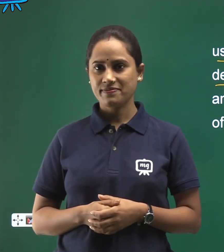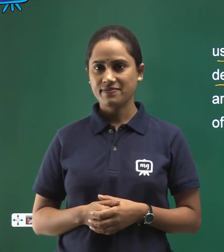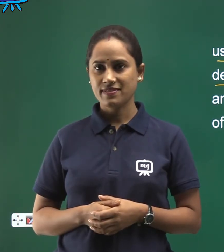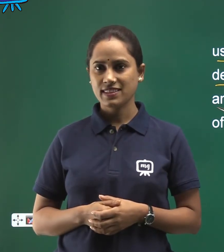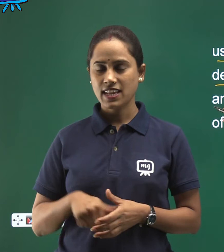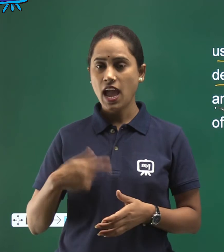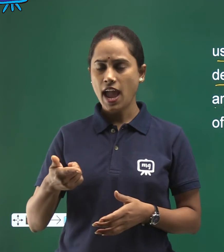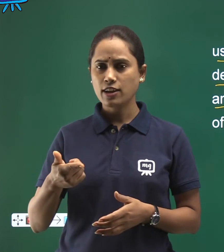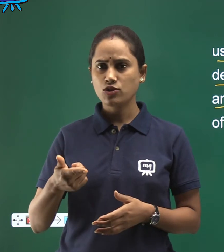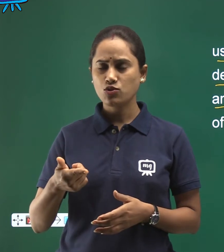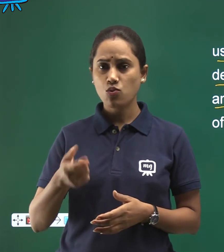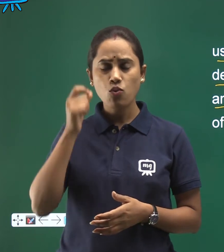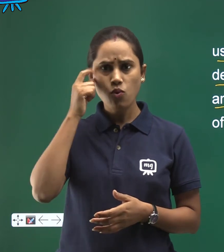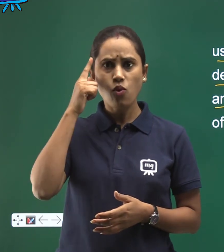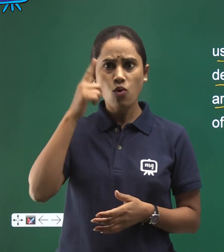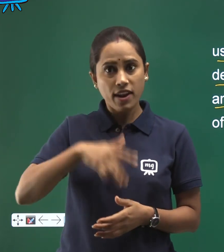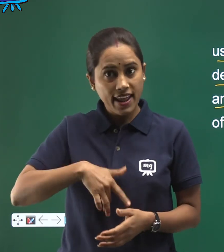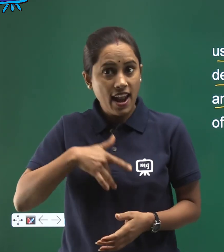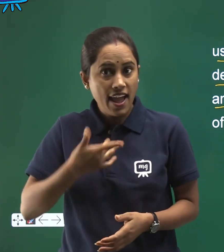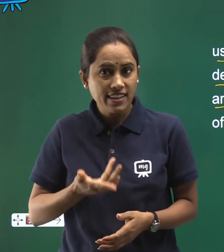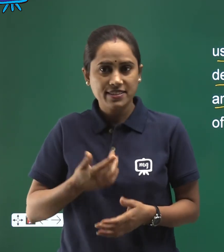and to realize